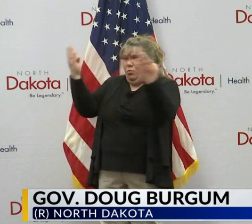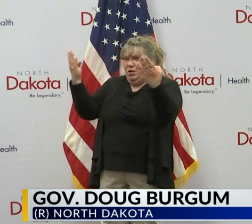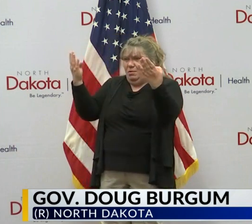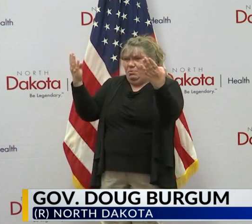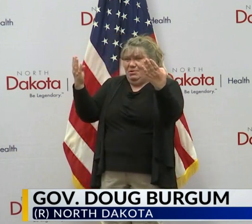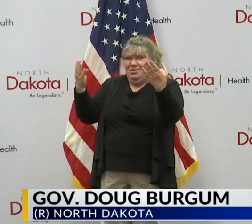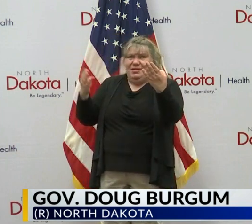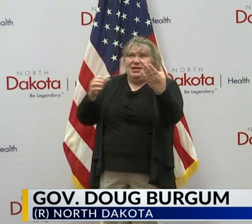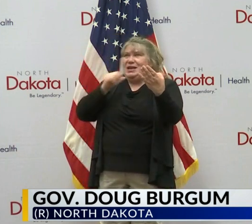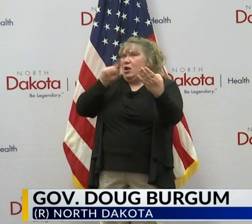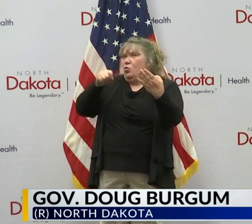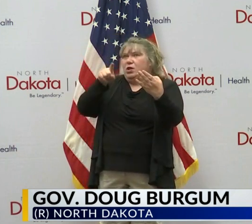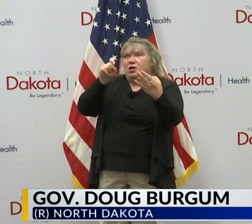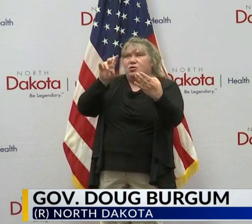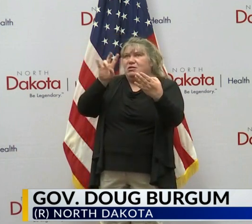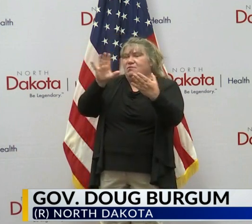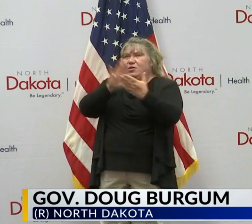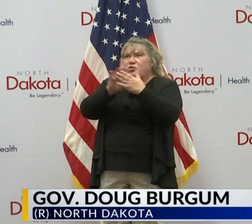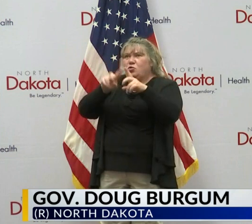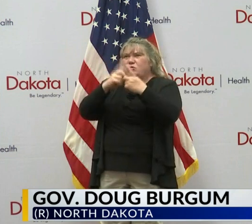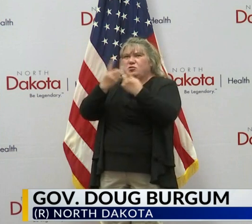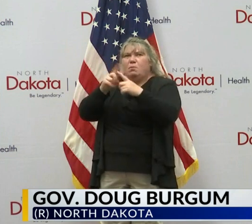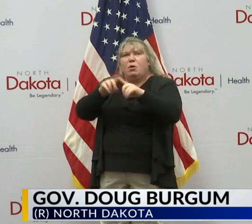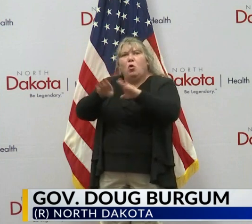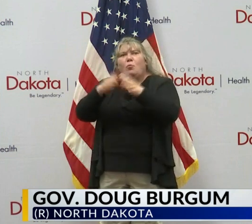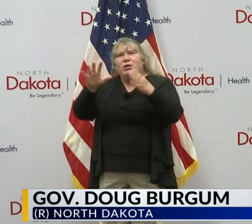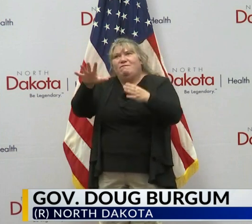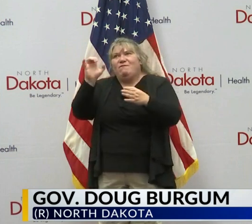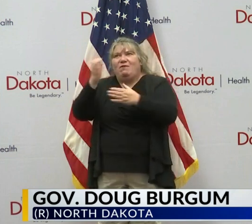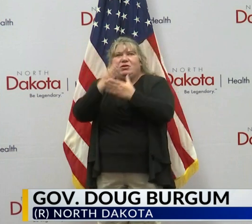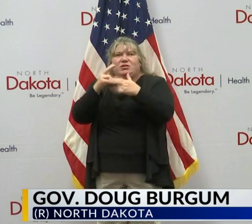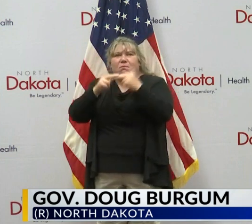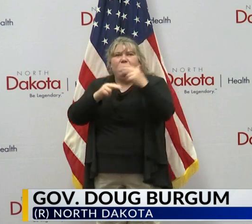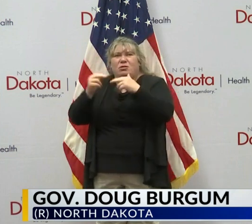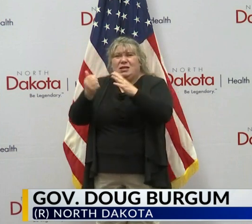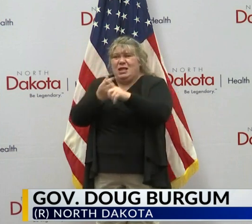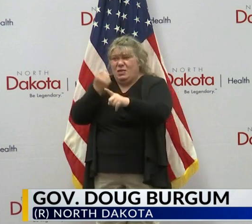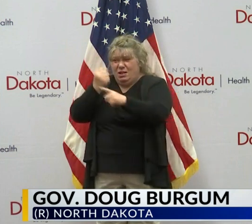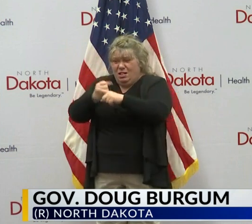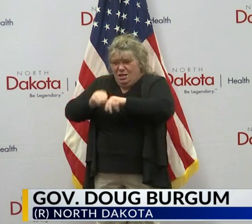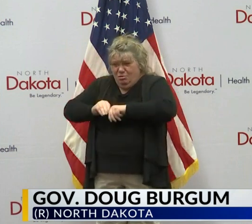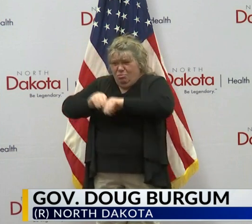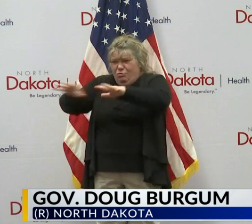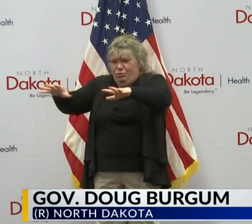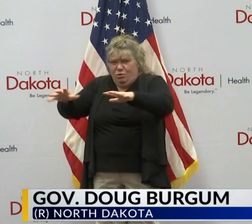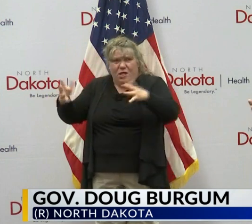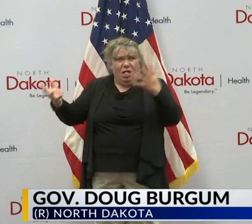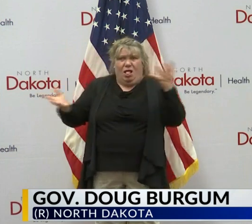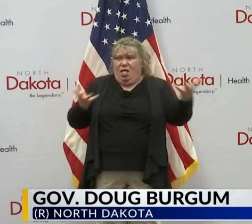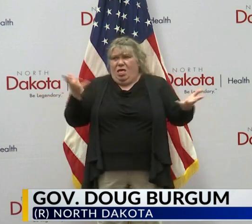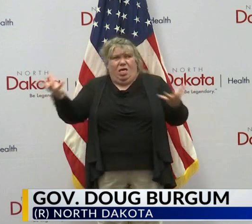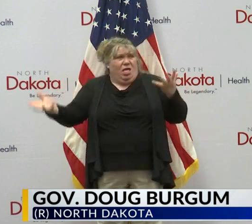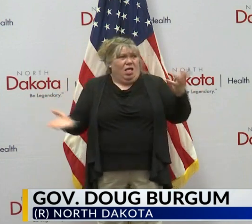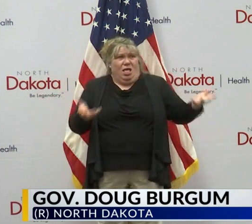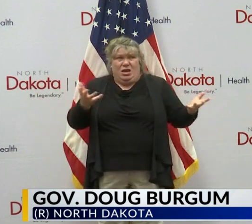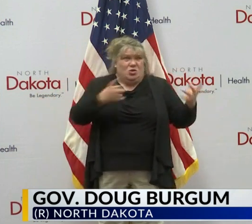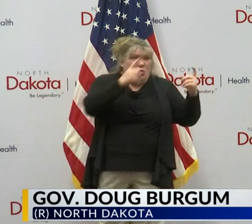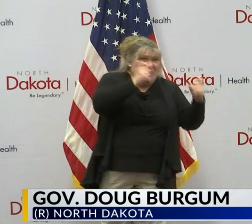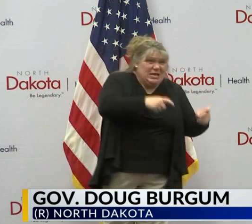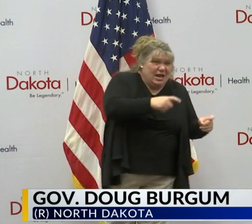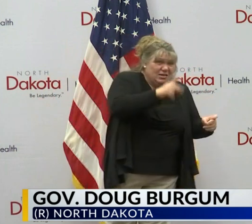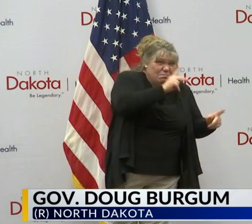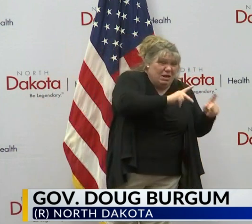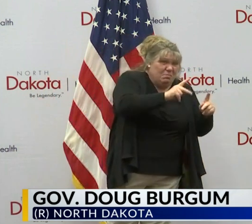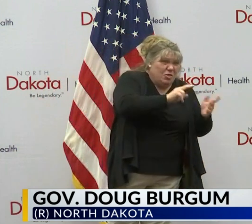just 175 school districts, open up 500 and some buildings, and then have an outbreak there. We'd be trying to make a trade-off. I mean, do we go test everybody